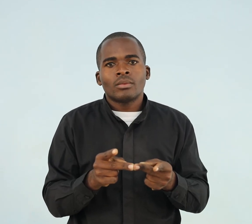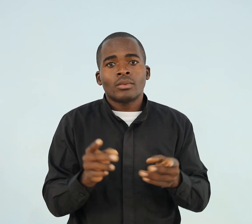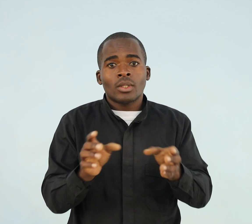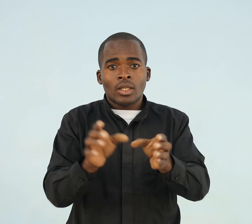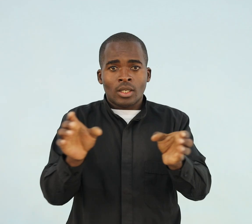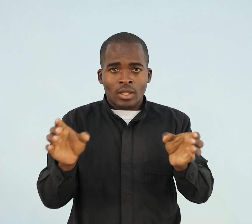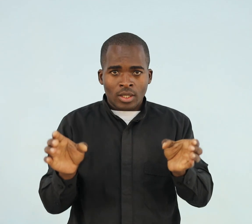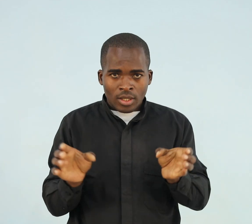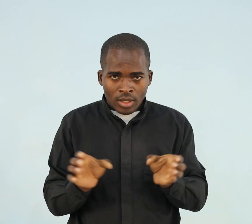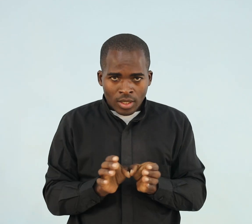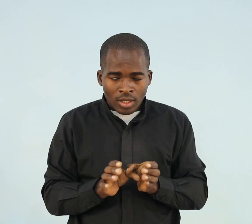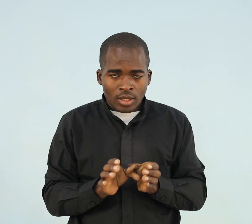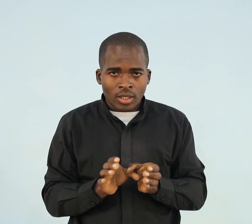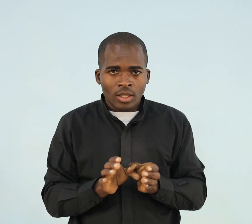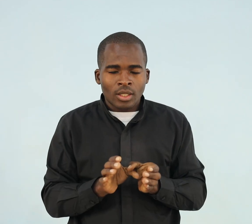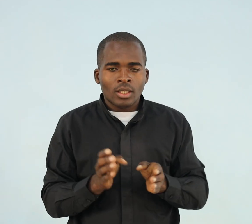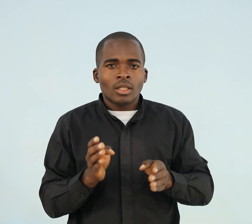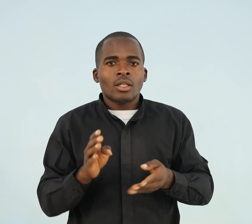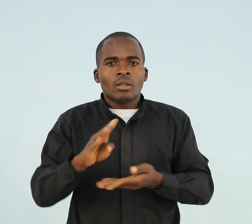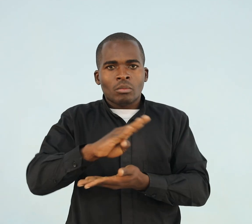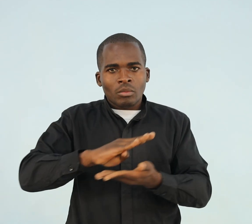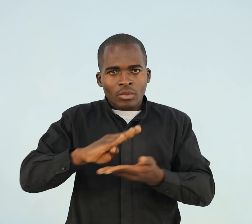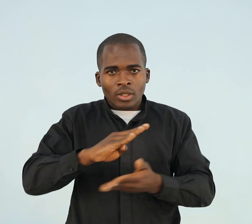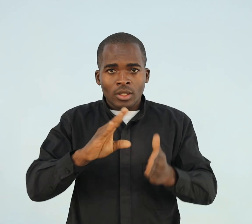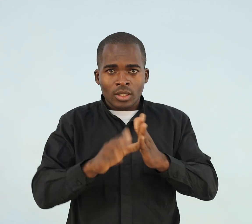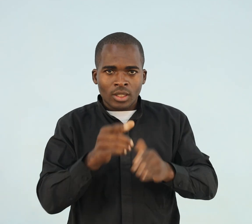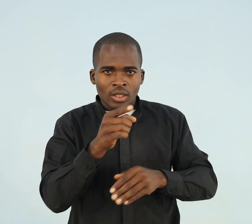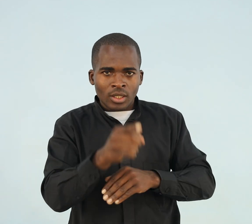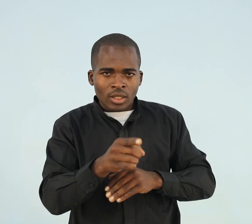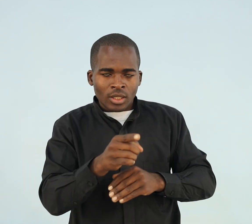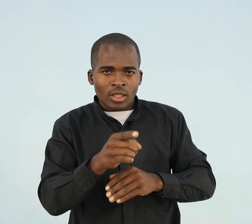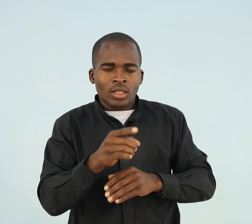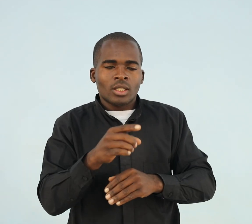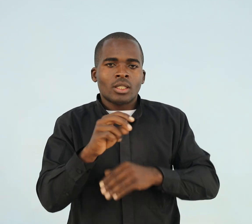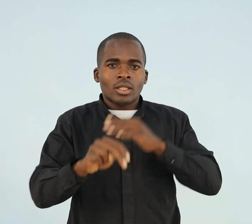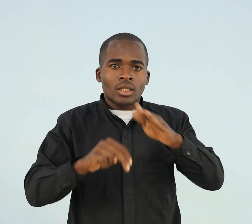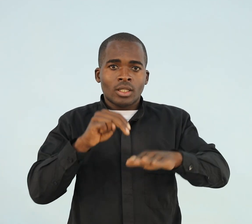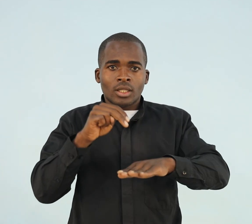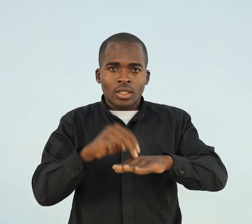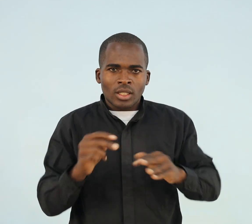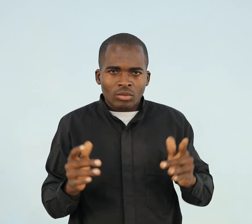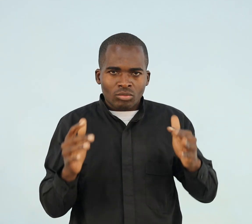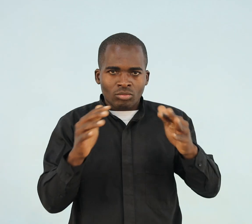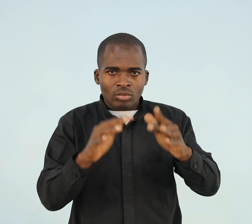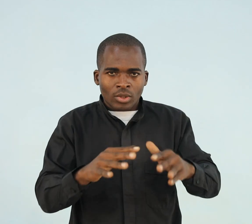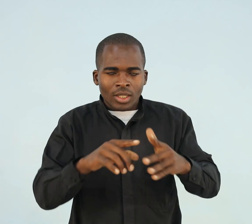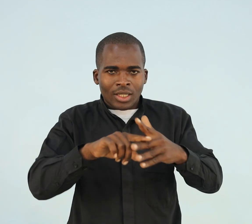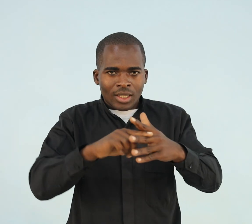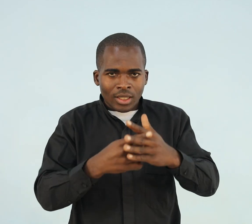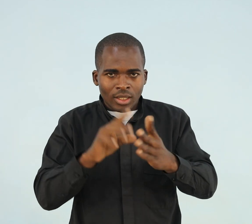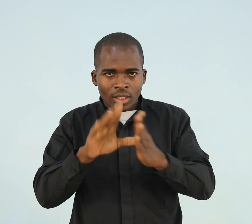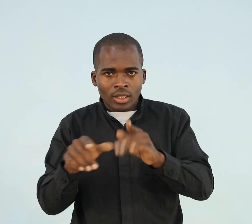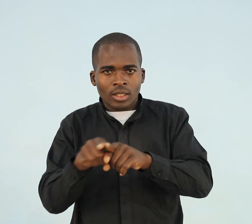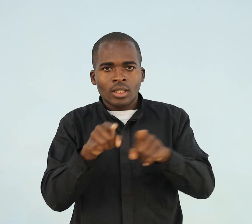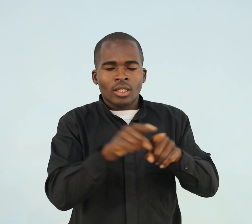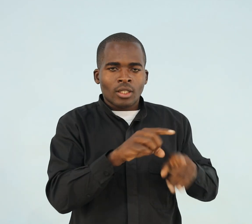Constituency-based seat means a seat in the National Assembly that is held by a member of